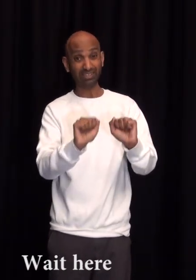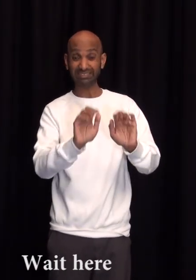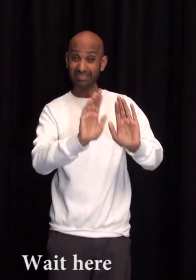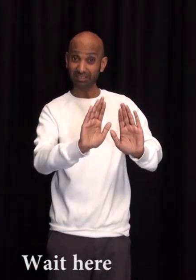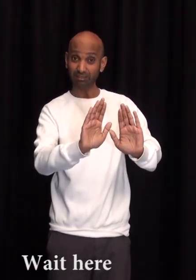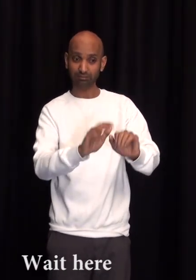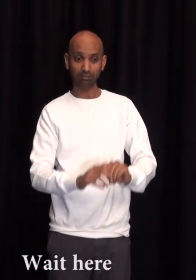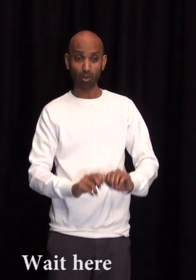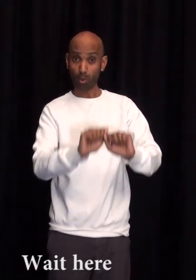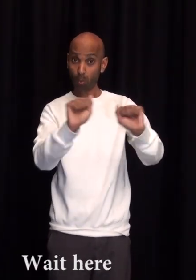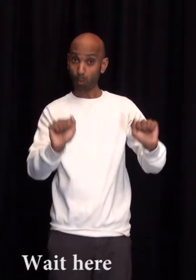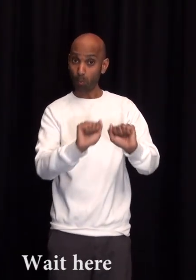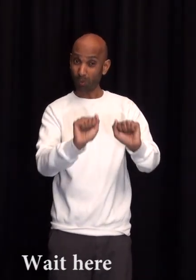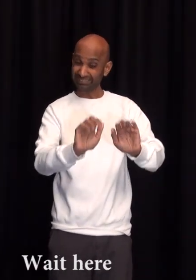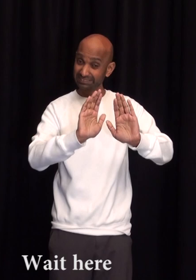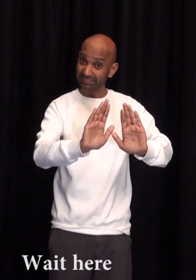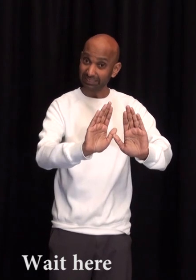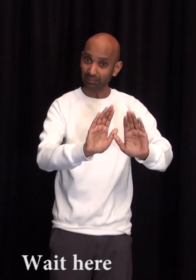Wait here. Wait here.